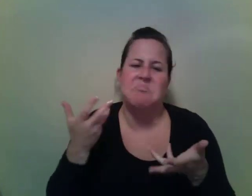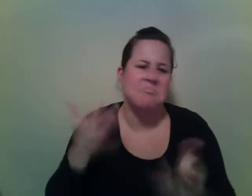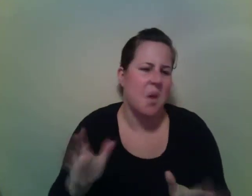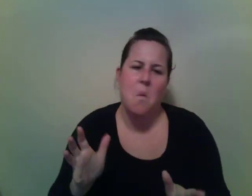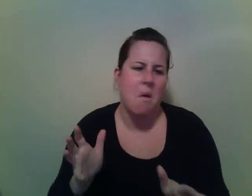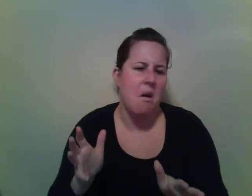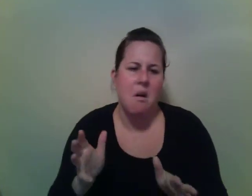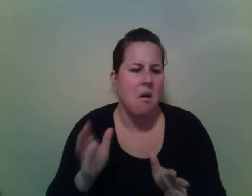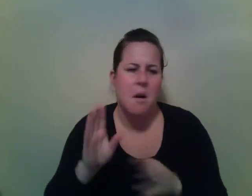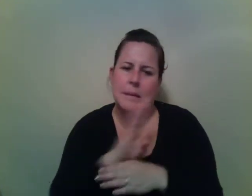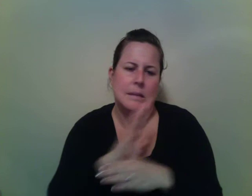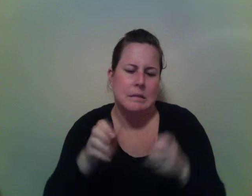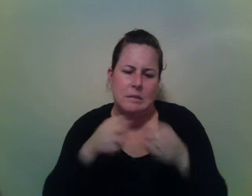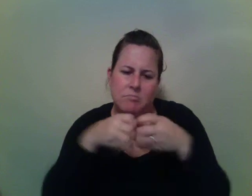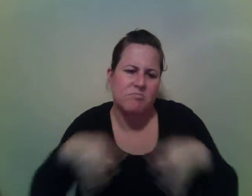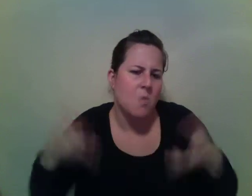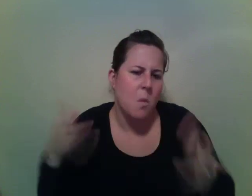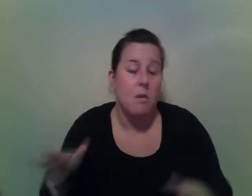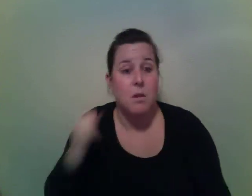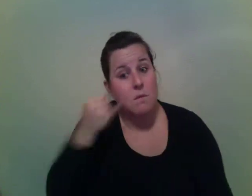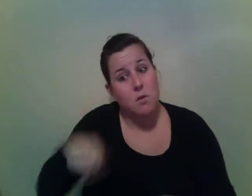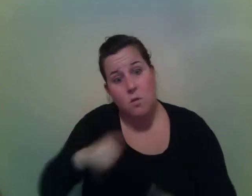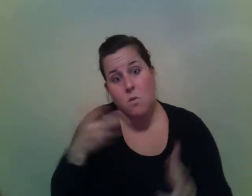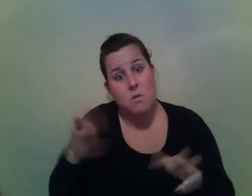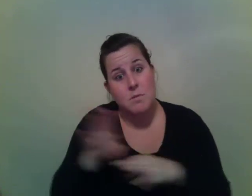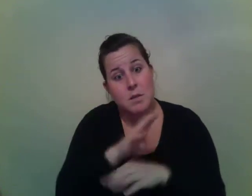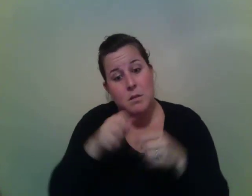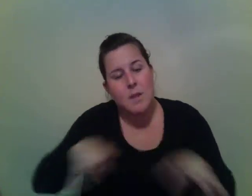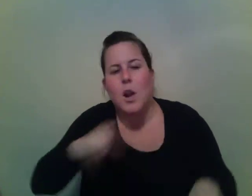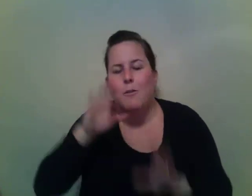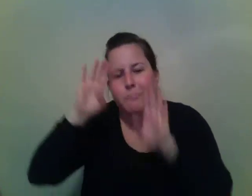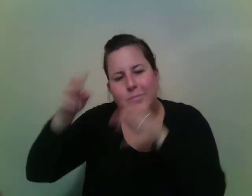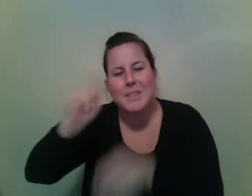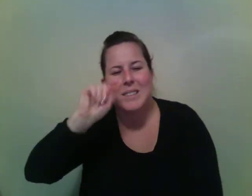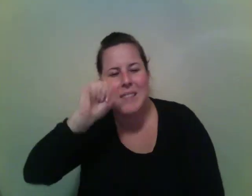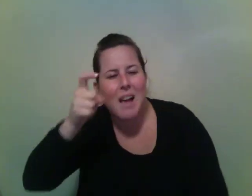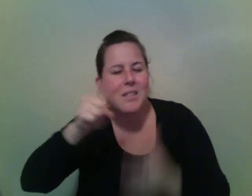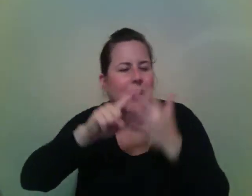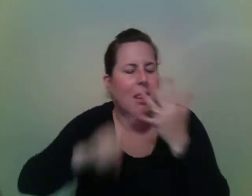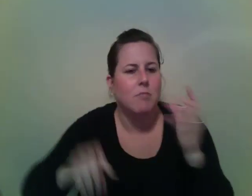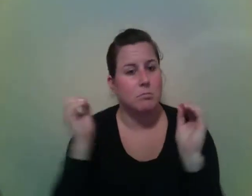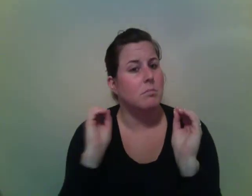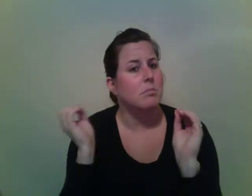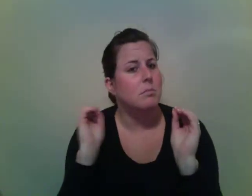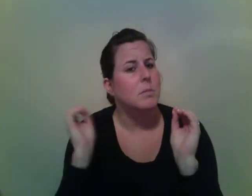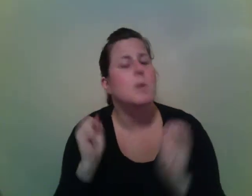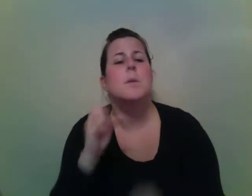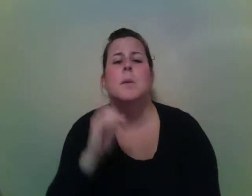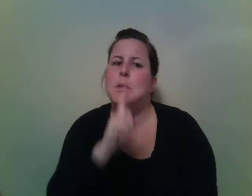downline. And if they don't create a downline, they don't have to deal with taxes. And so make sure that the person you're wanting